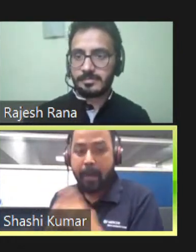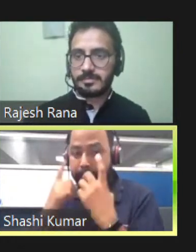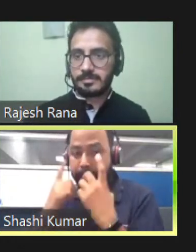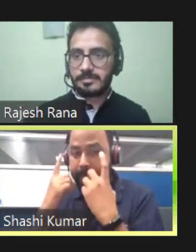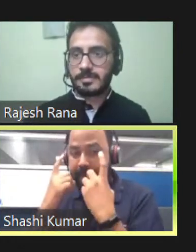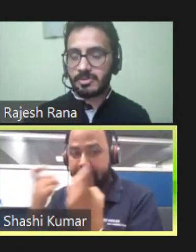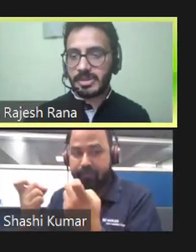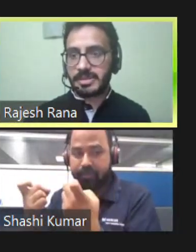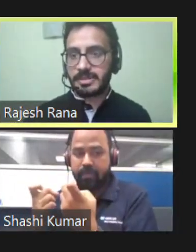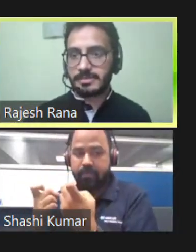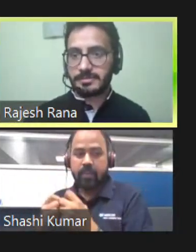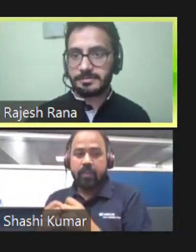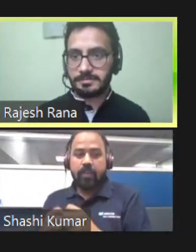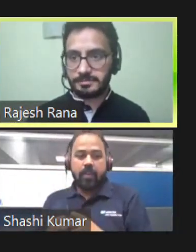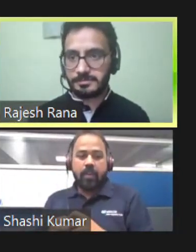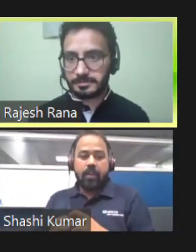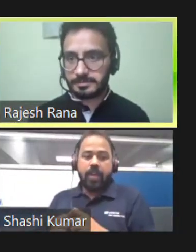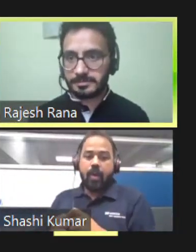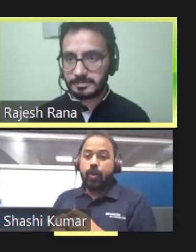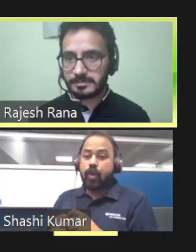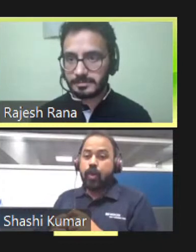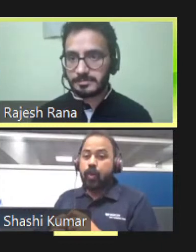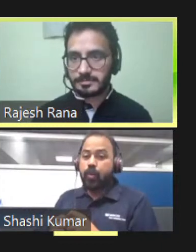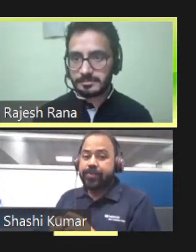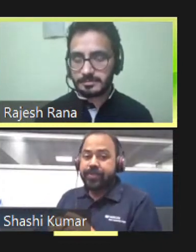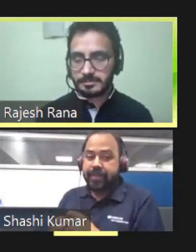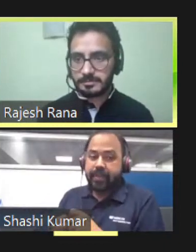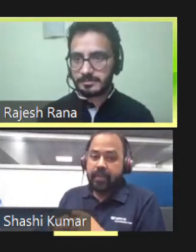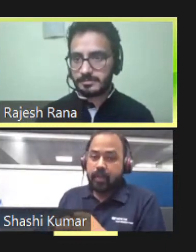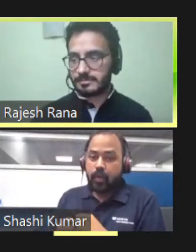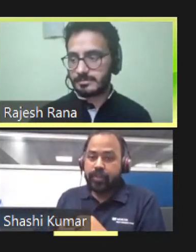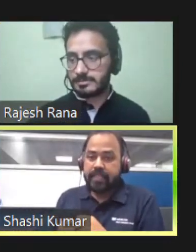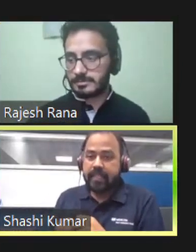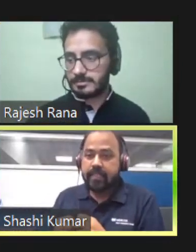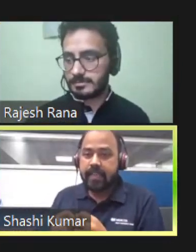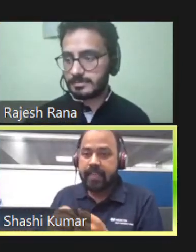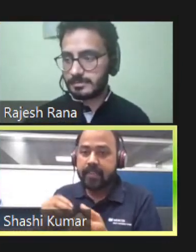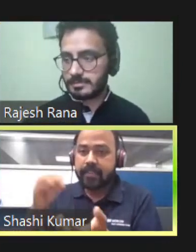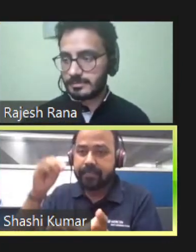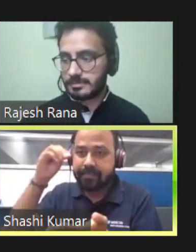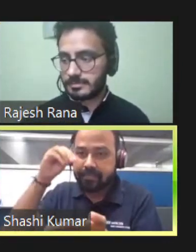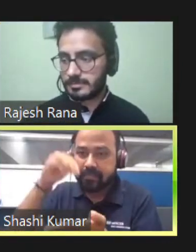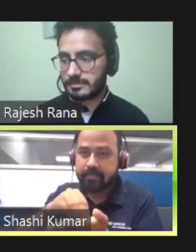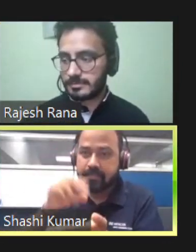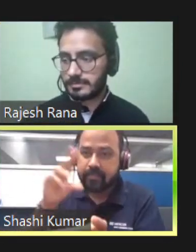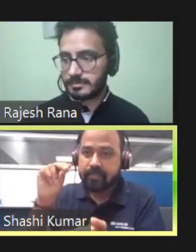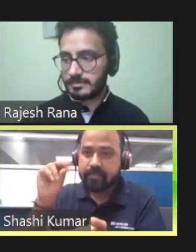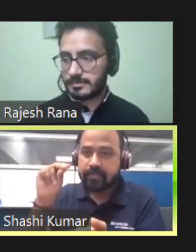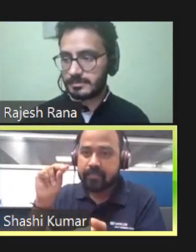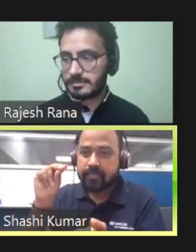right? Be careful. Right. Now, glue stick. Glue stick is like, right?